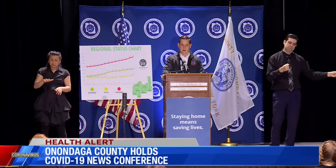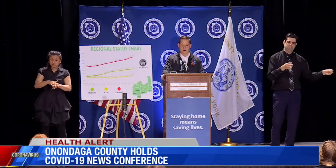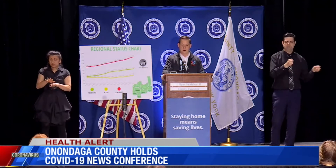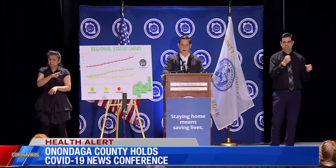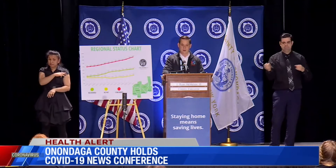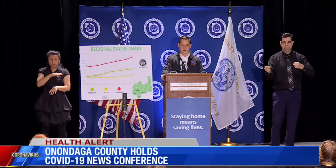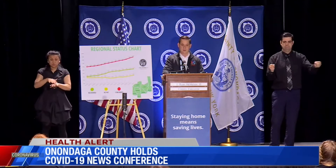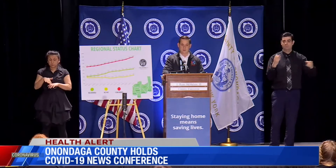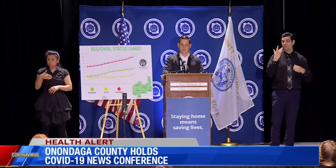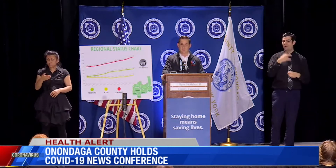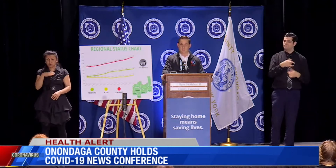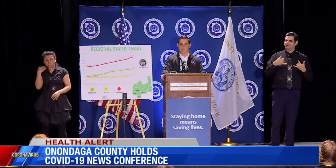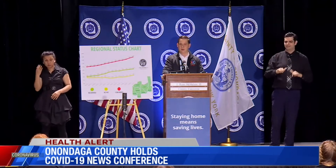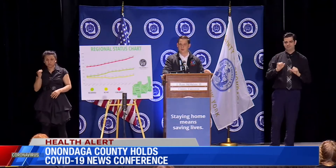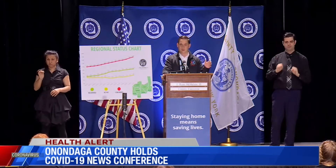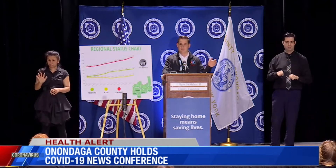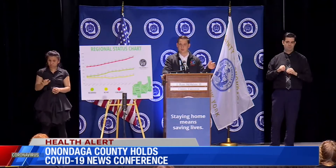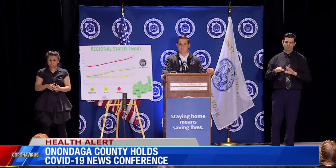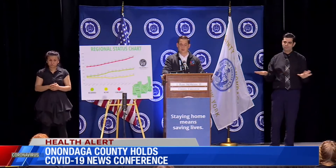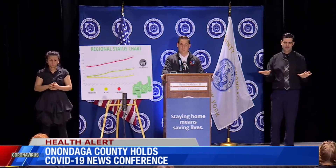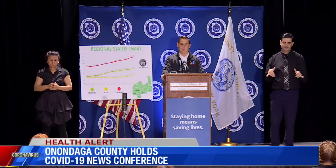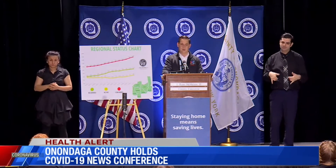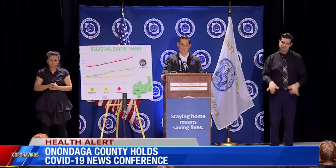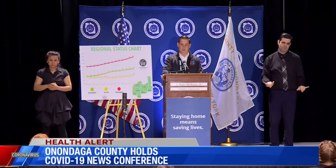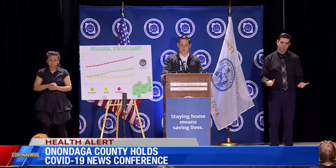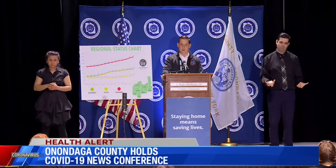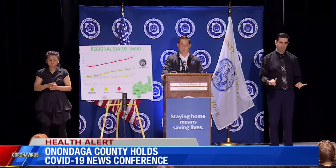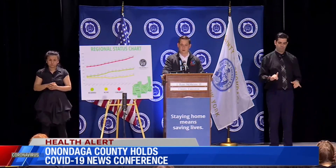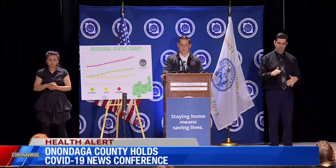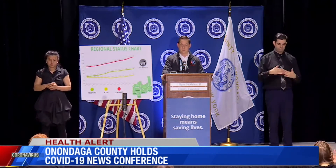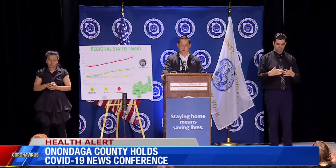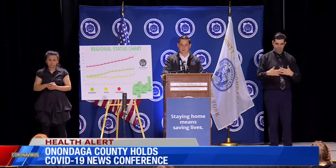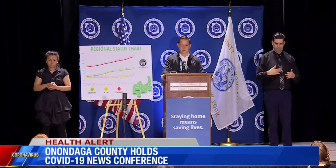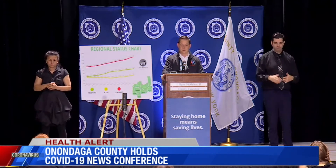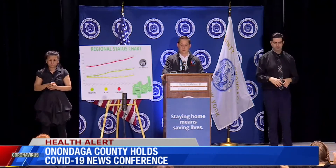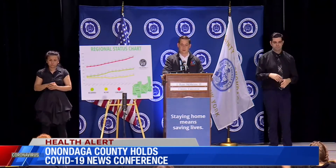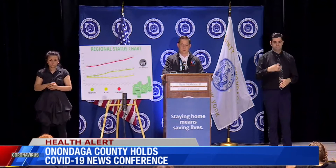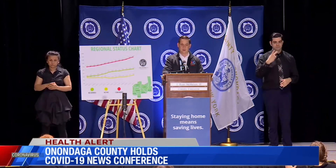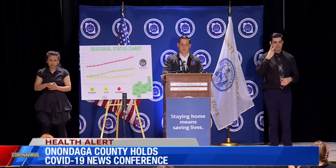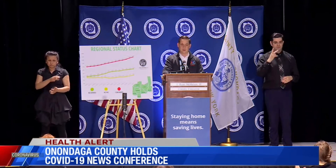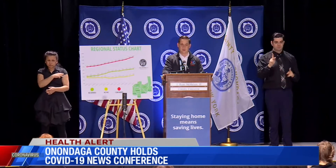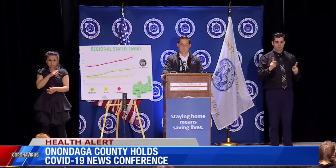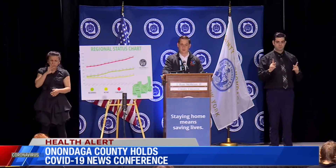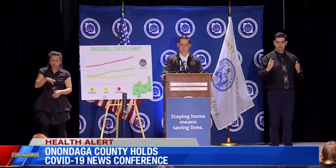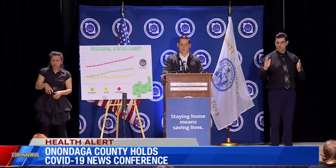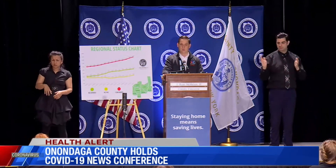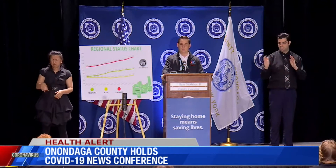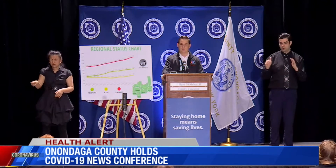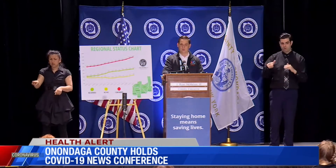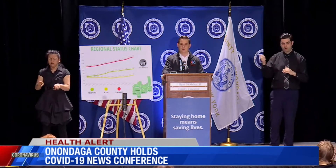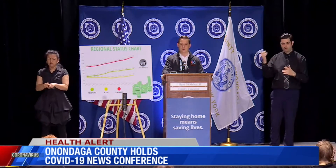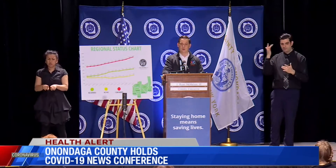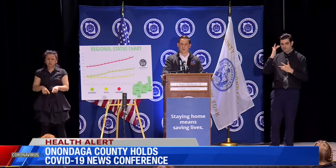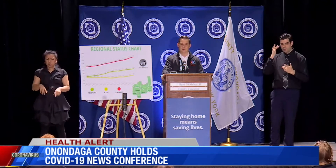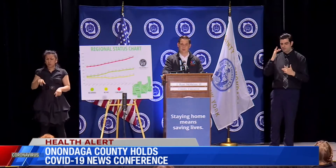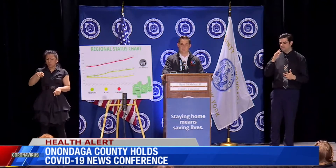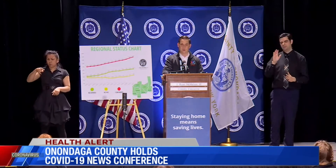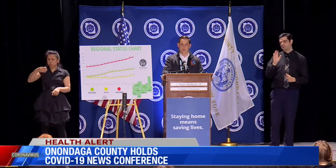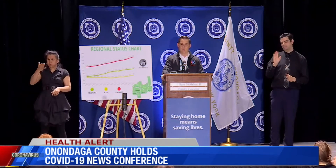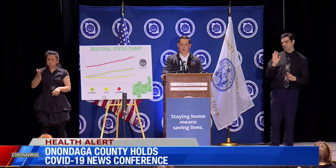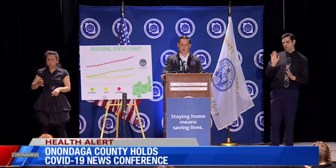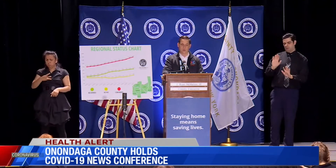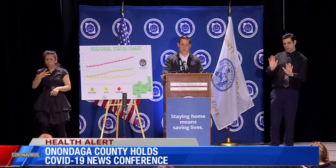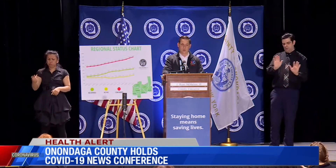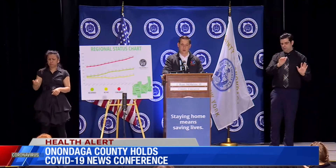made to other illnesses. This isn't like other illnesses. And there's no treatment and